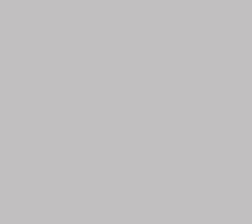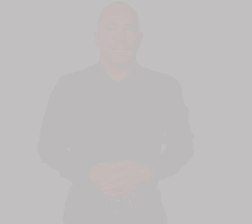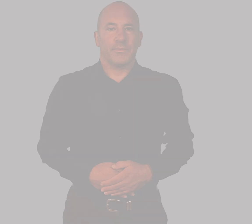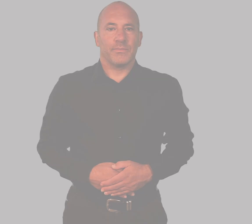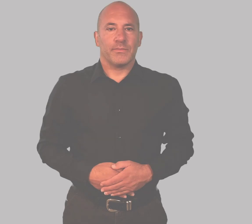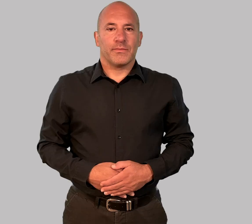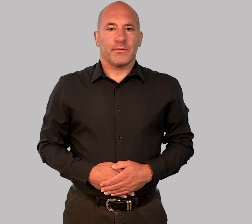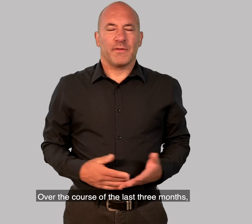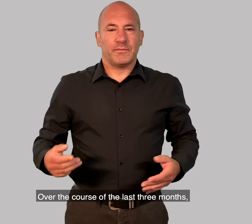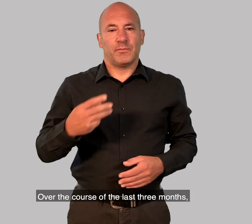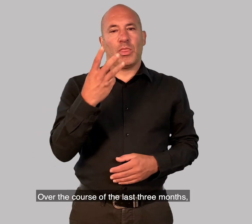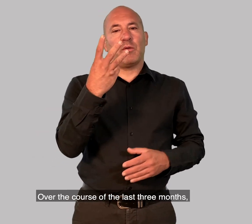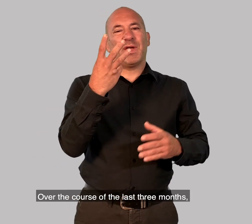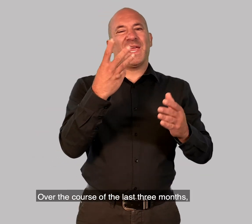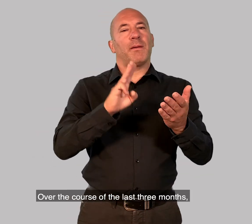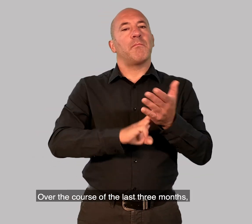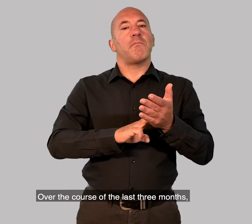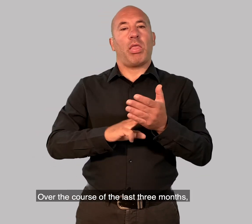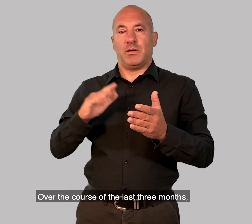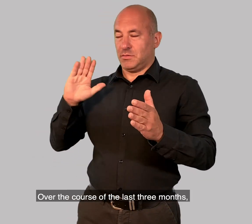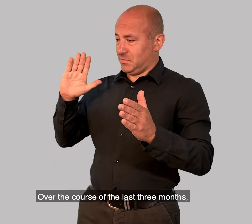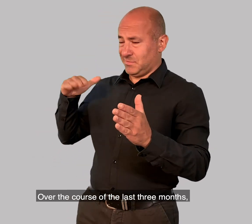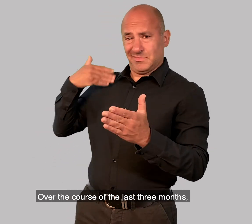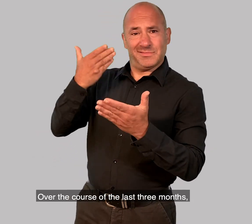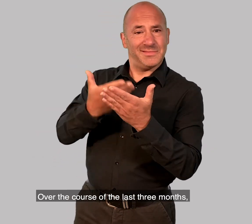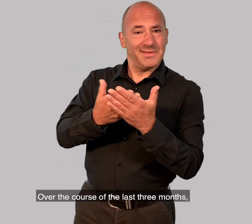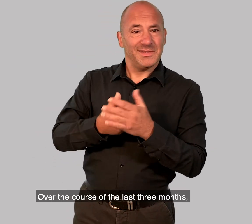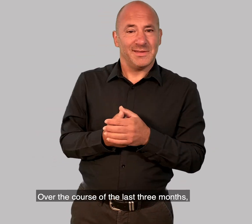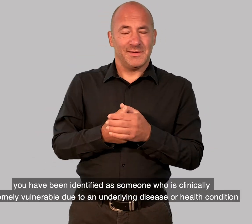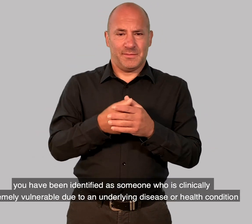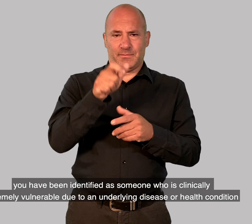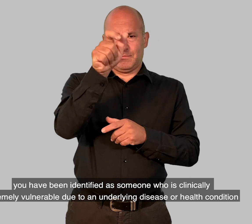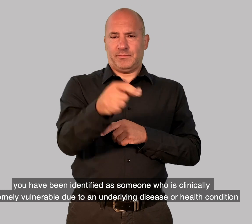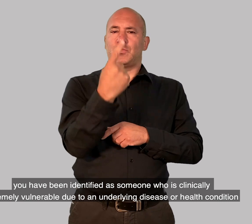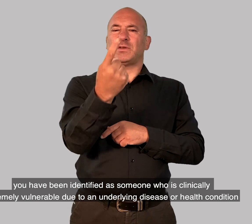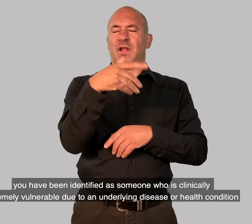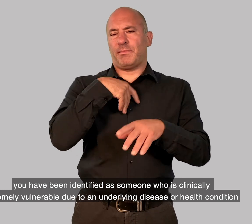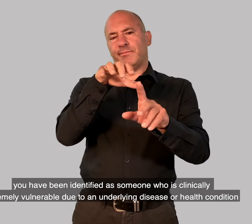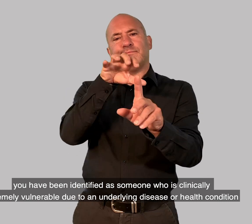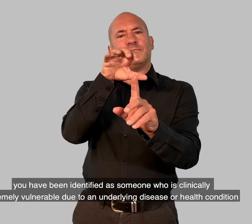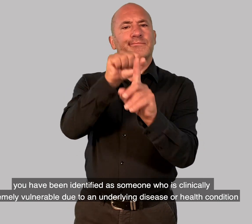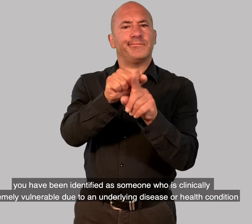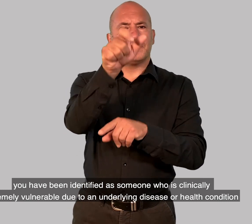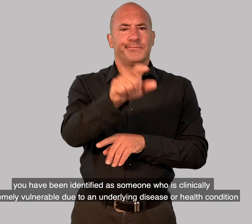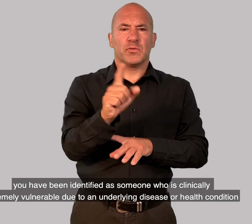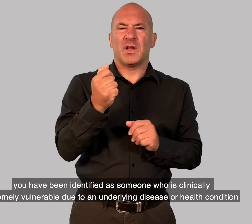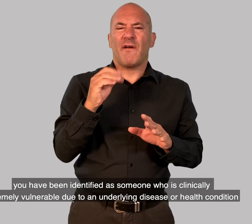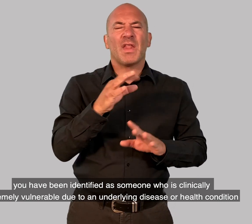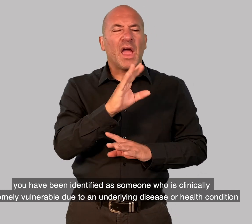Over the course of the last 3 months, you have been identified as someone who is clinically extremely